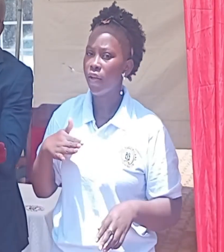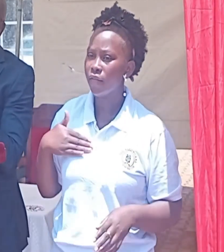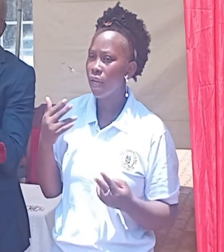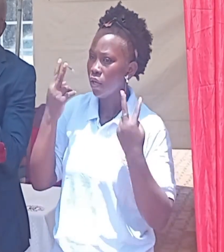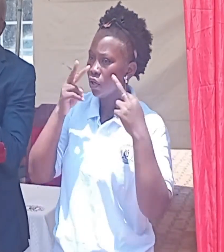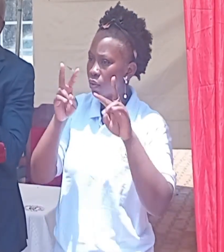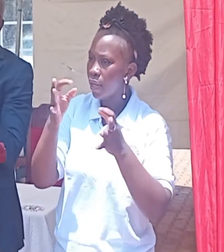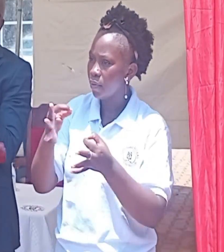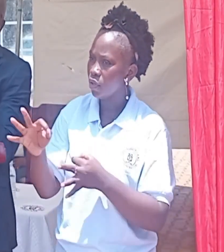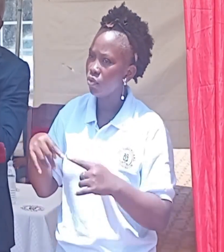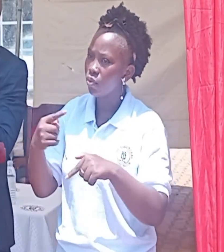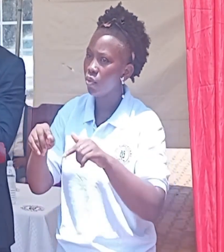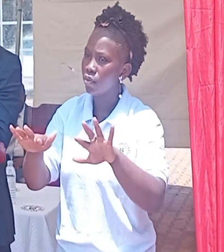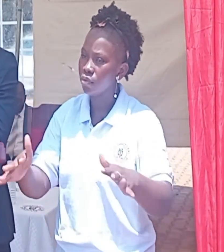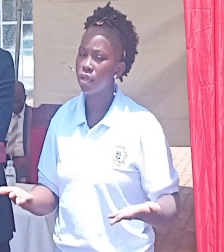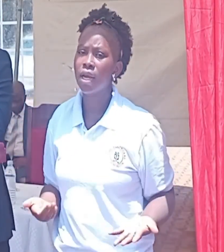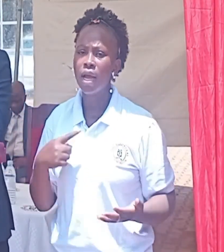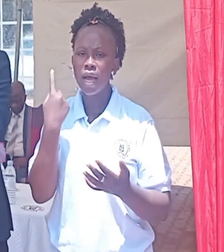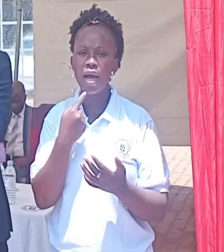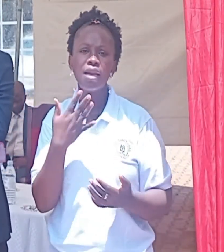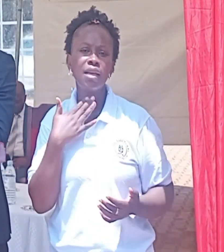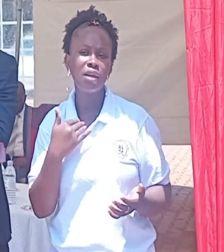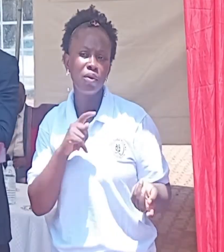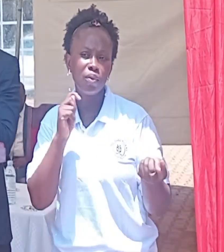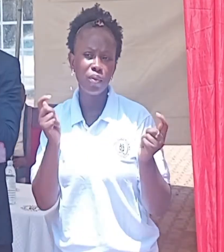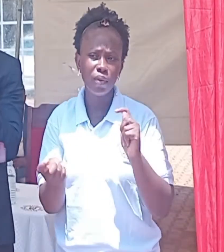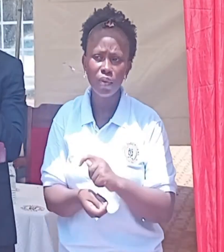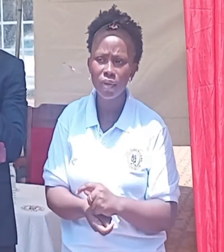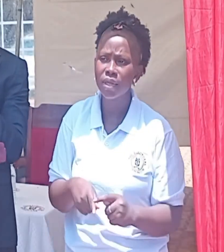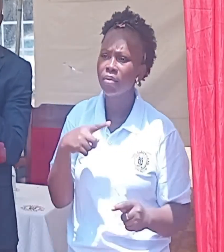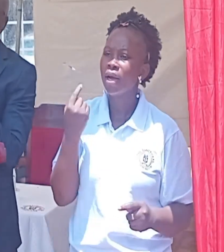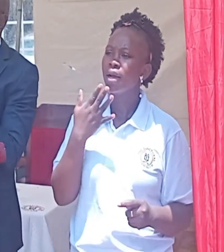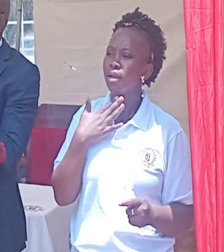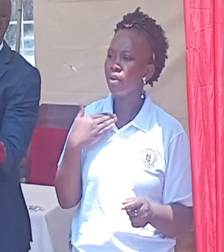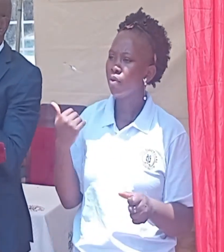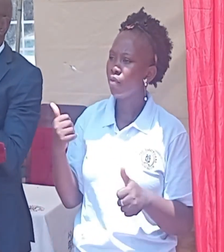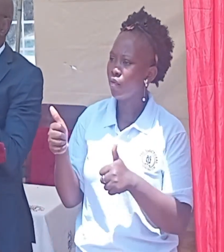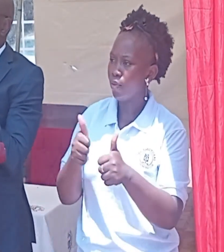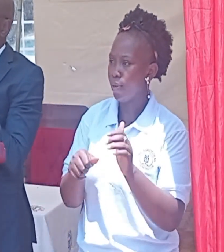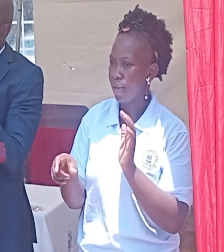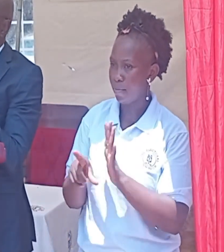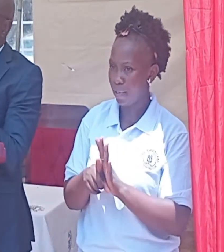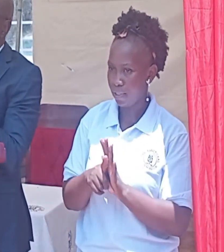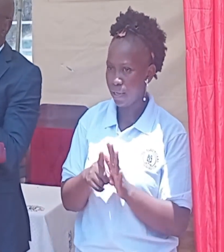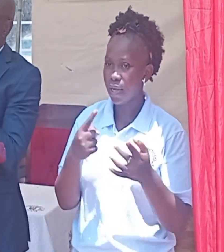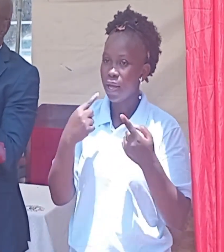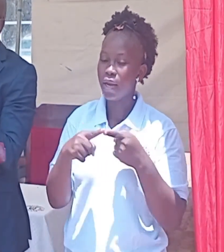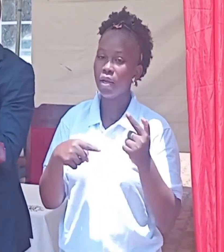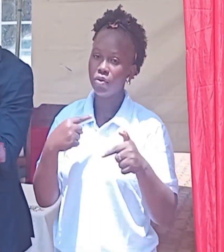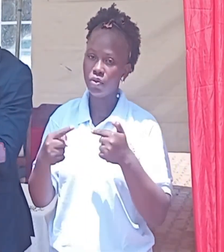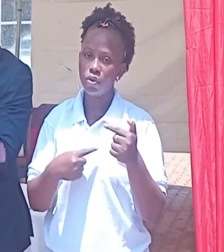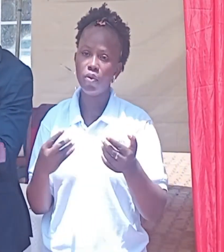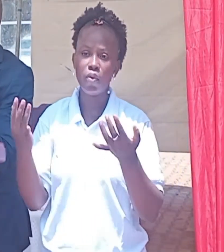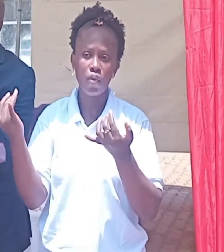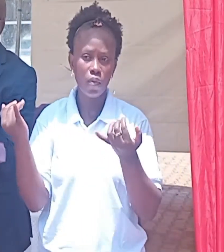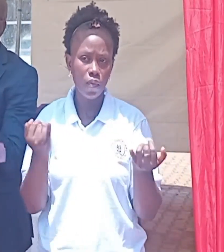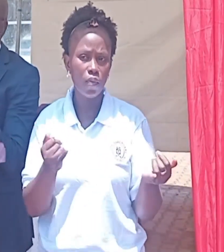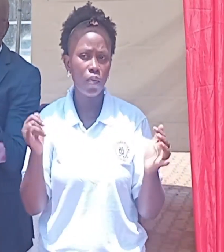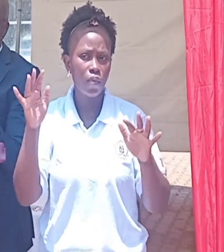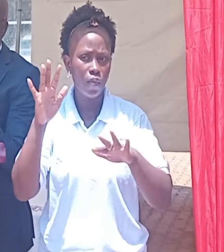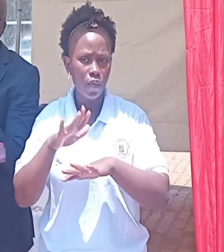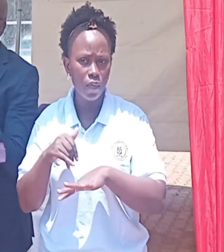bwe bitambula, ani alina okulongoosamuuko, ani alina okulaba nti agondera amateeka. Naye tujja kwongerera kuyita olukungaana